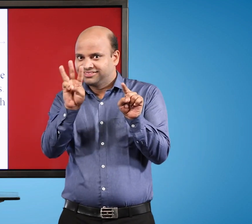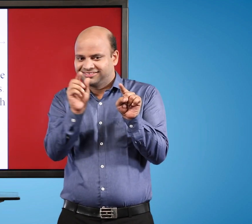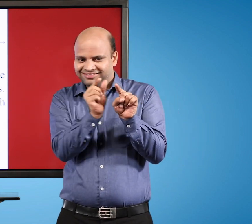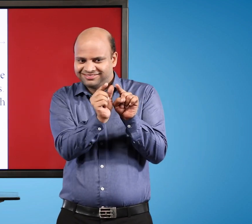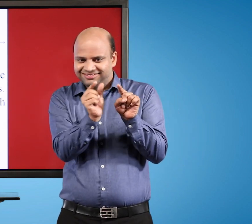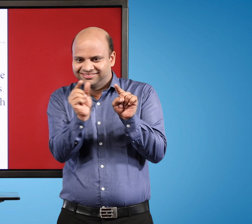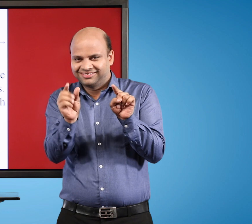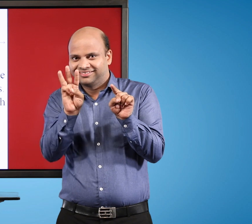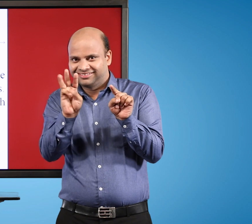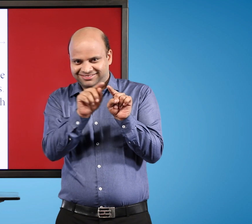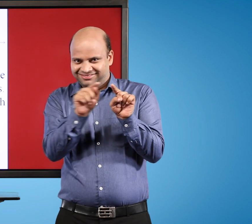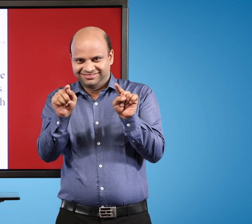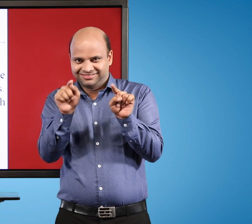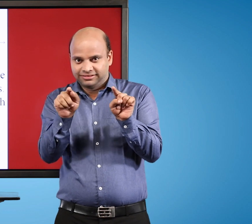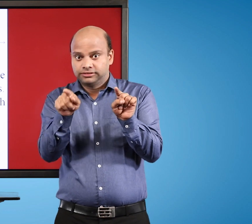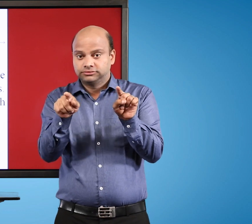Move 3 units at a time to the right.